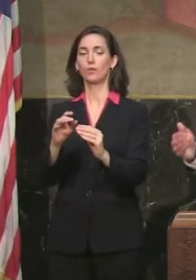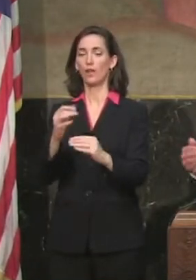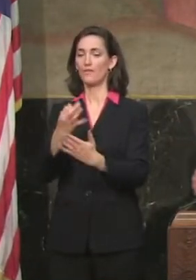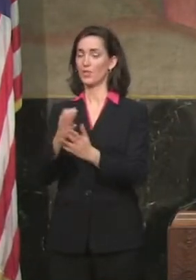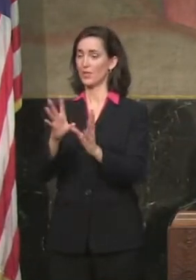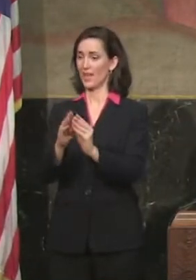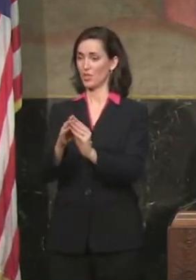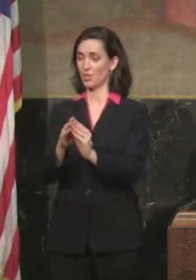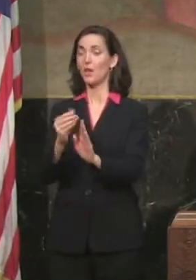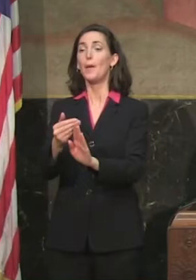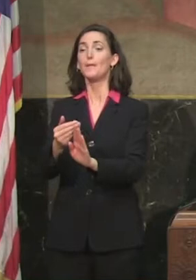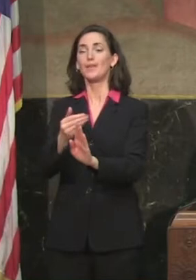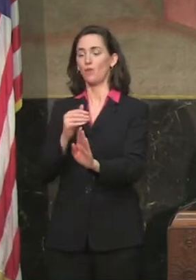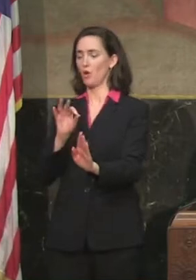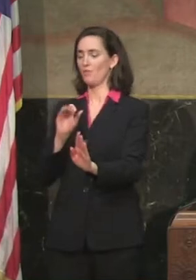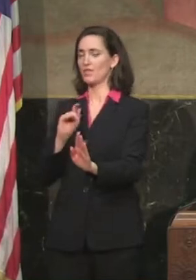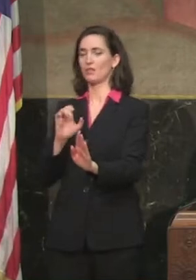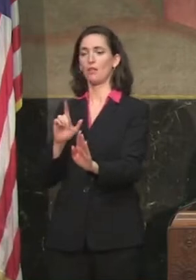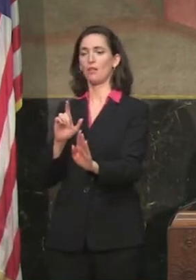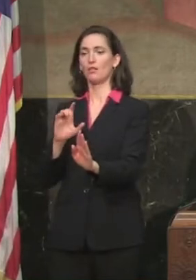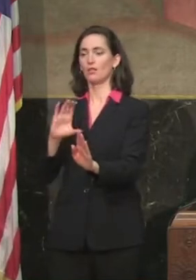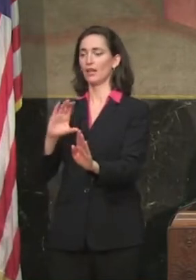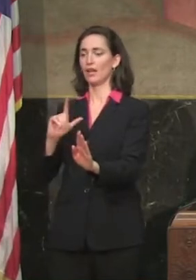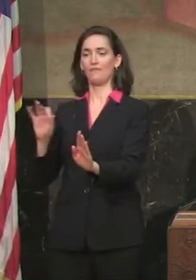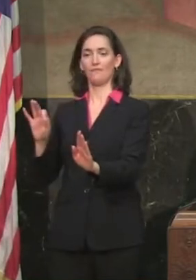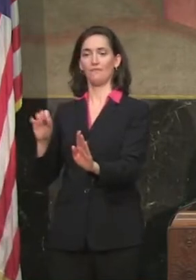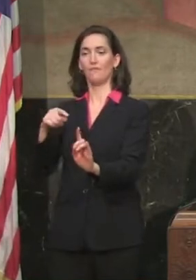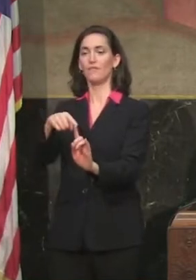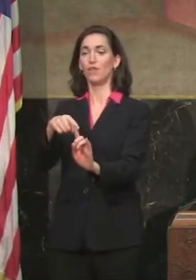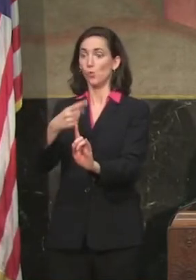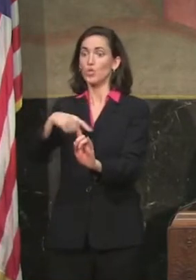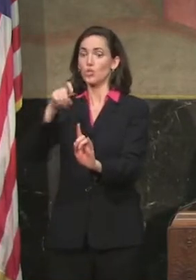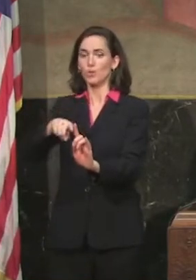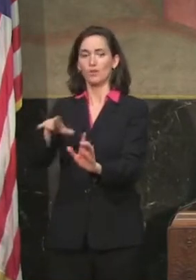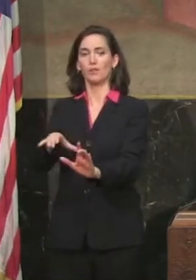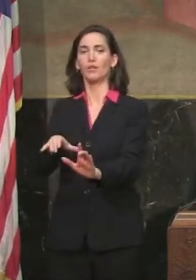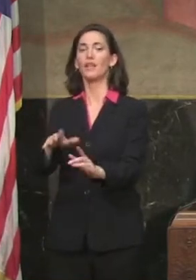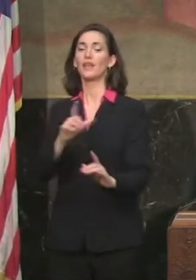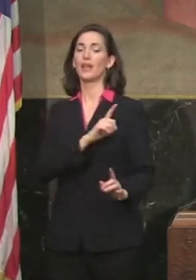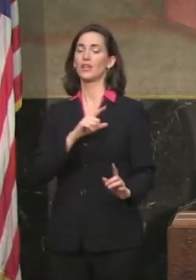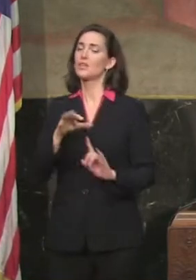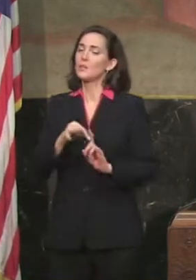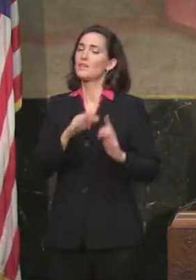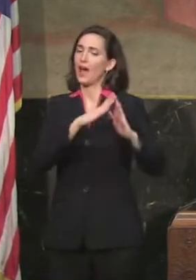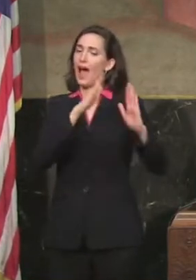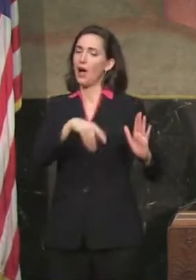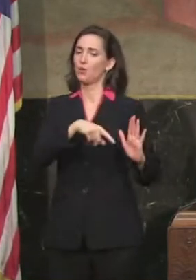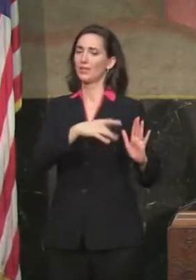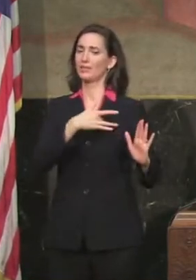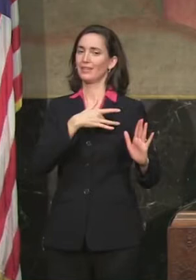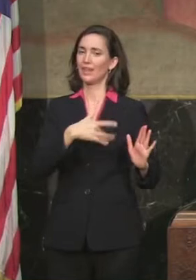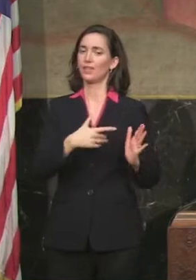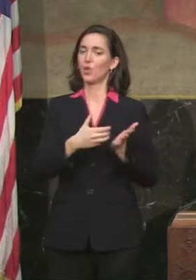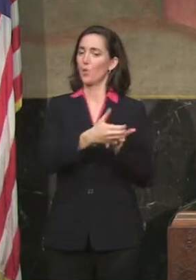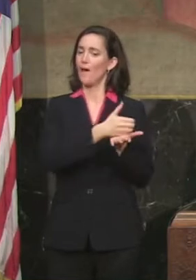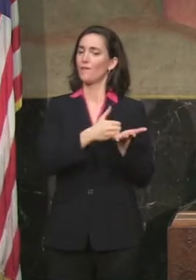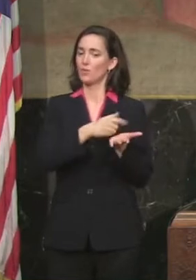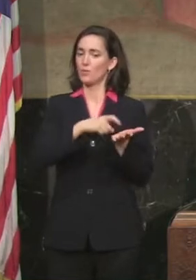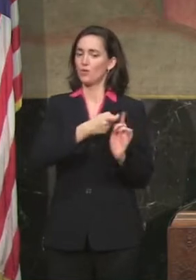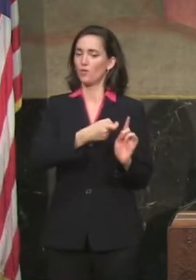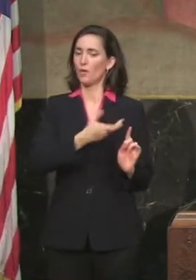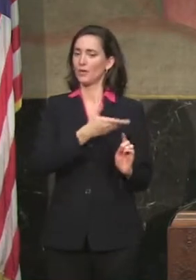when we were supposed to act, the legislature, and specifically the House, because that's where these revenue measures have to